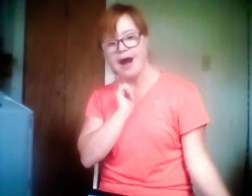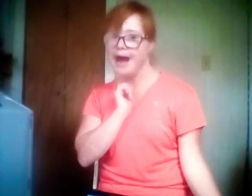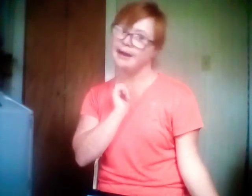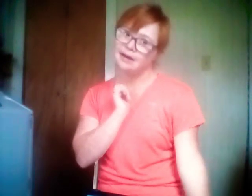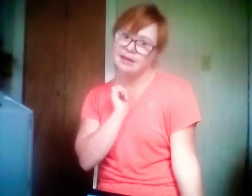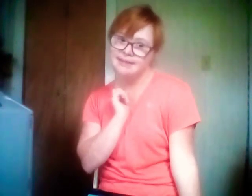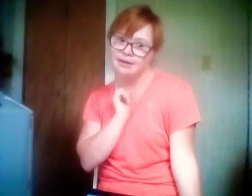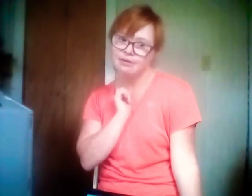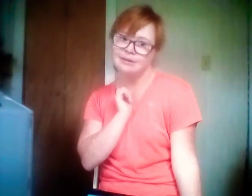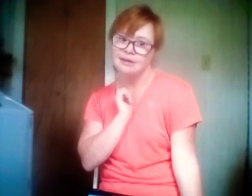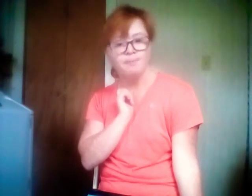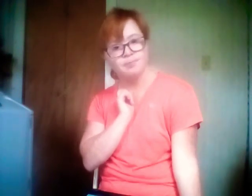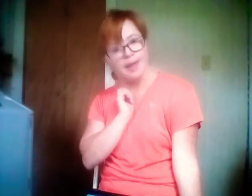notified until